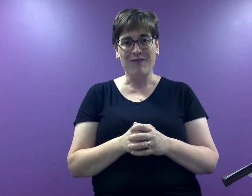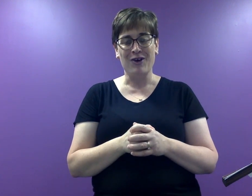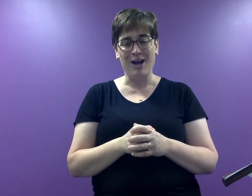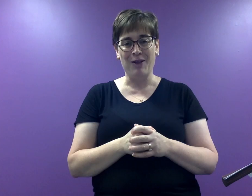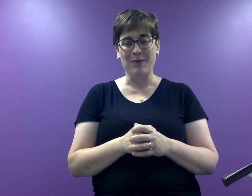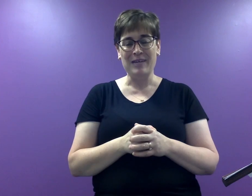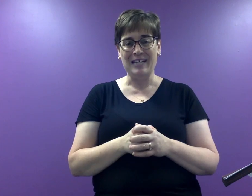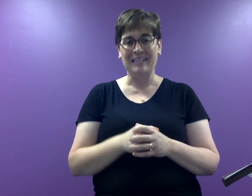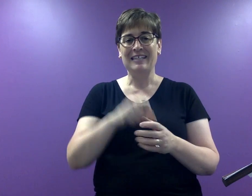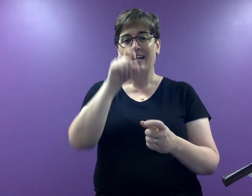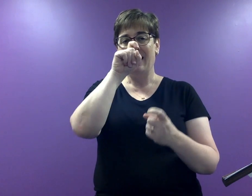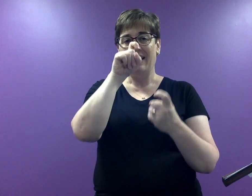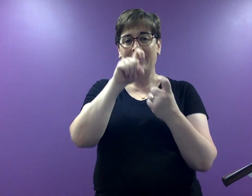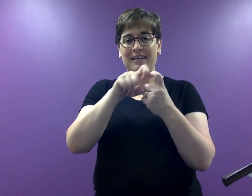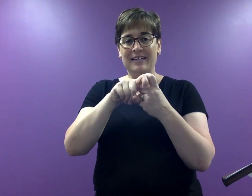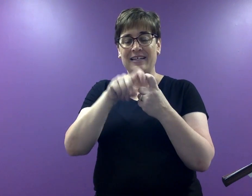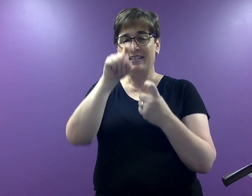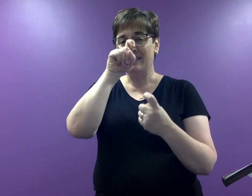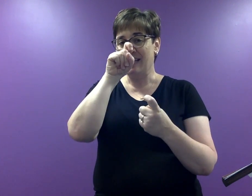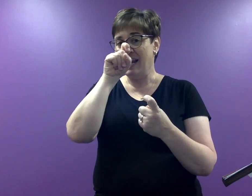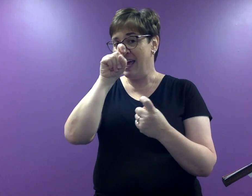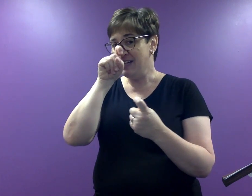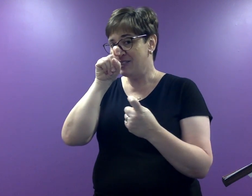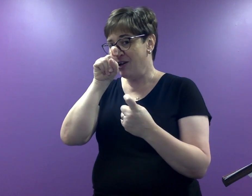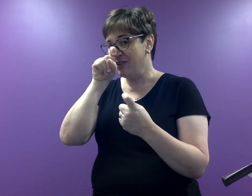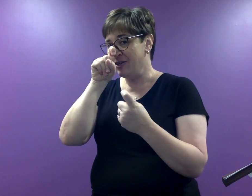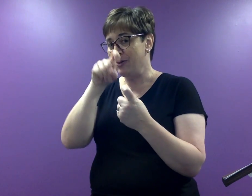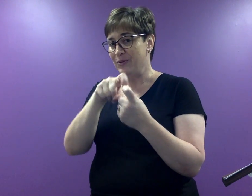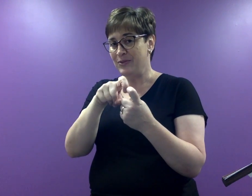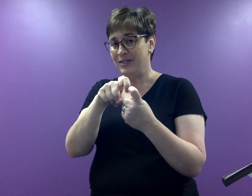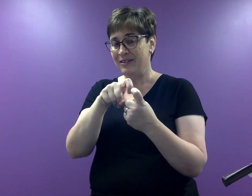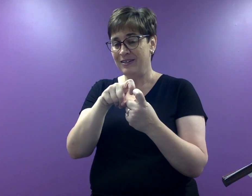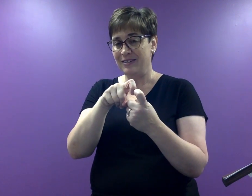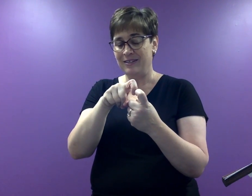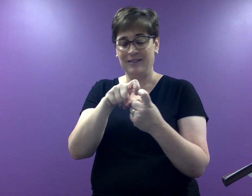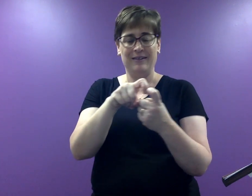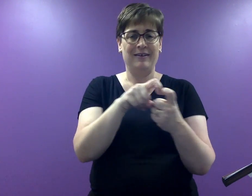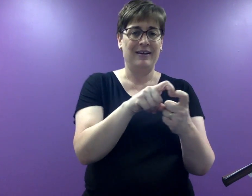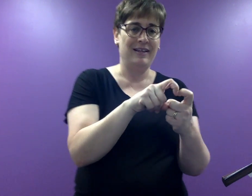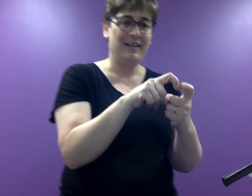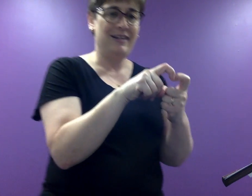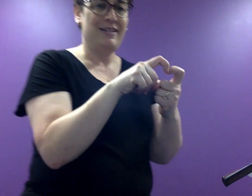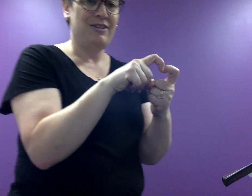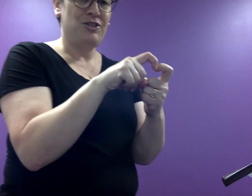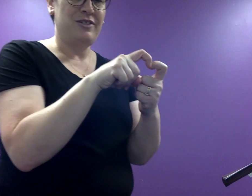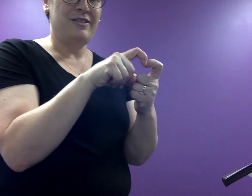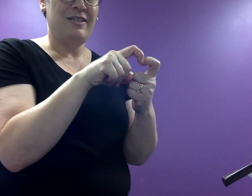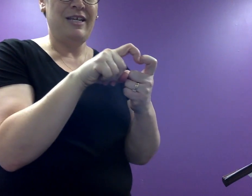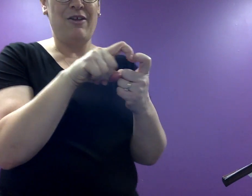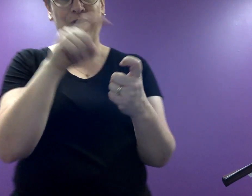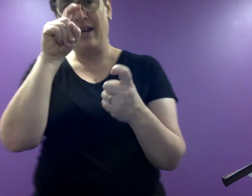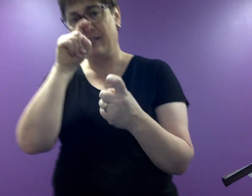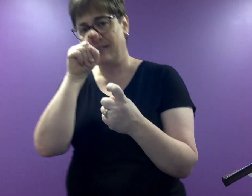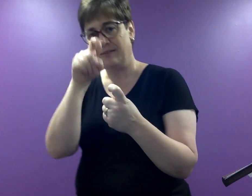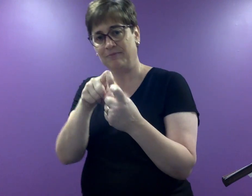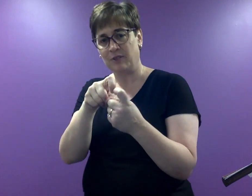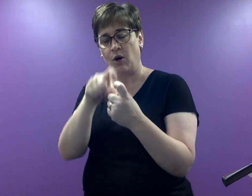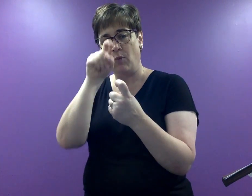a Halloween is an X on the nose, and then it touches the other X. A